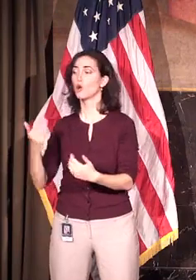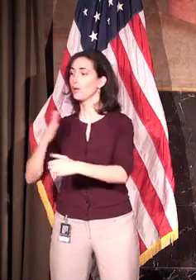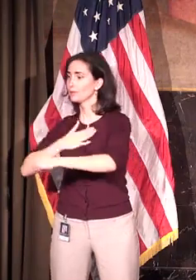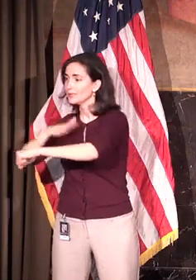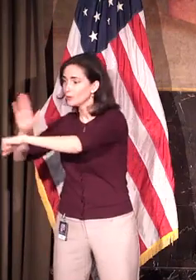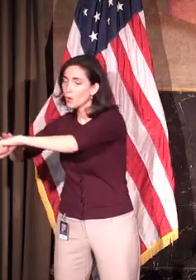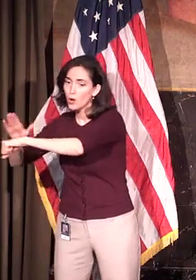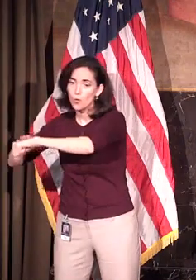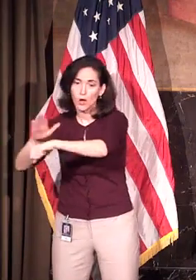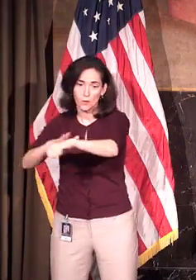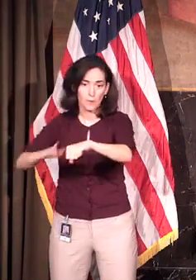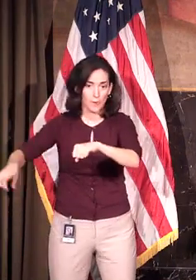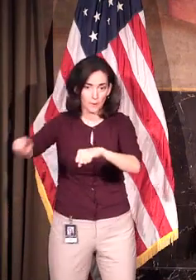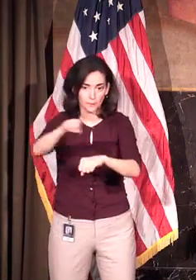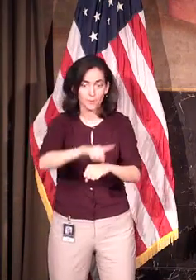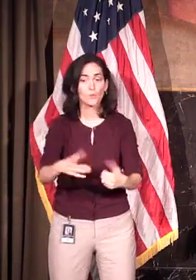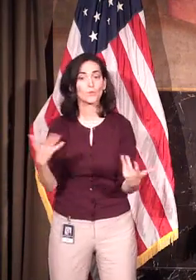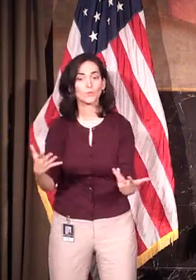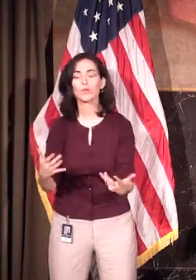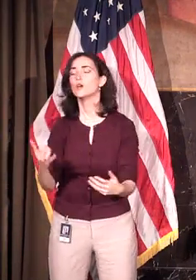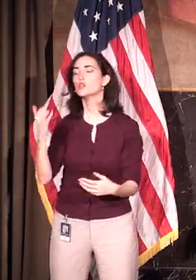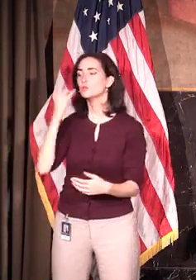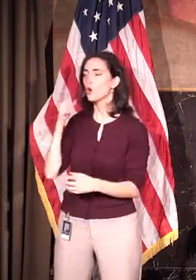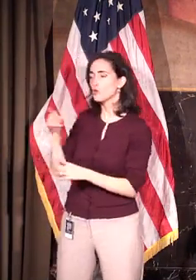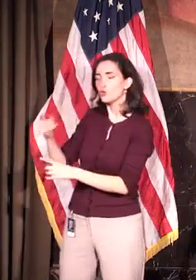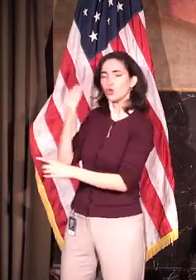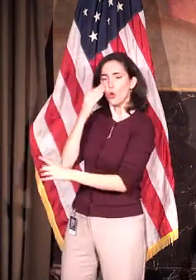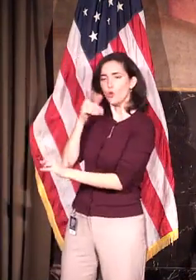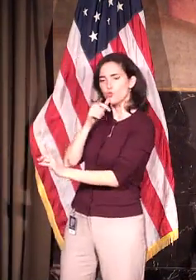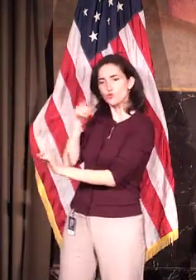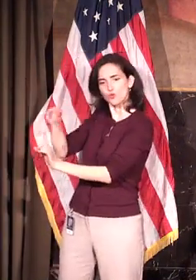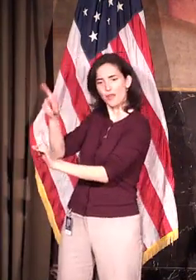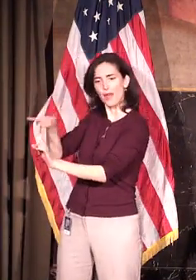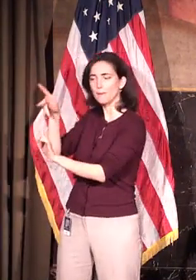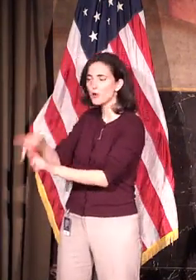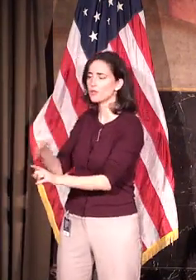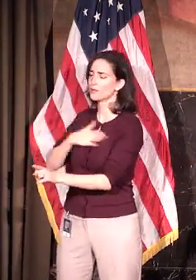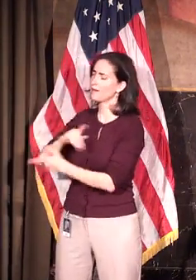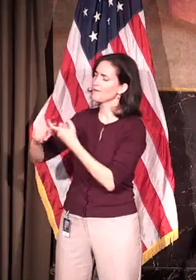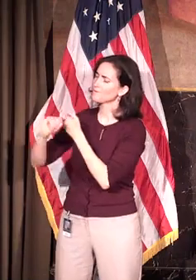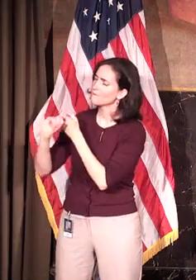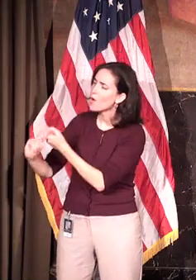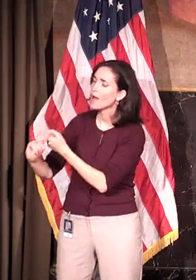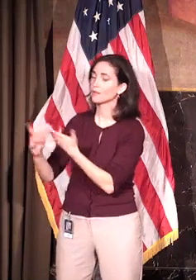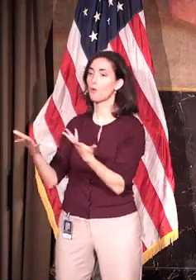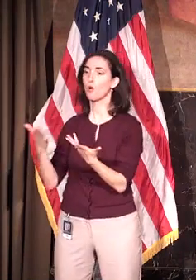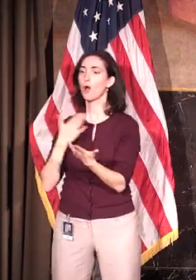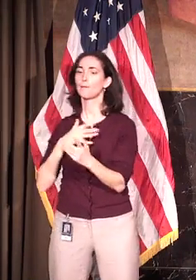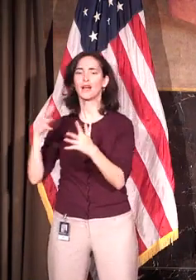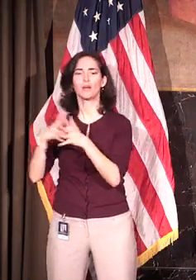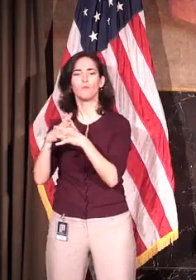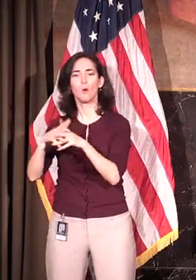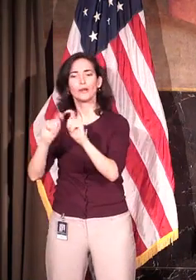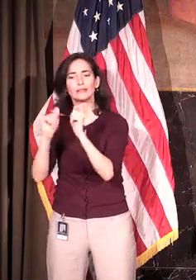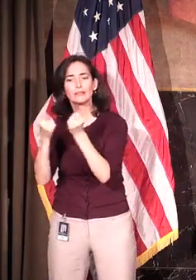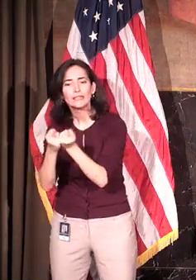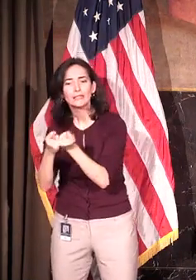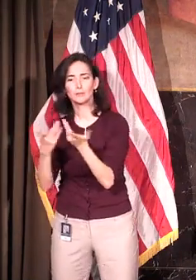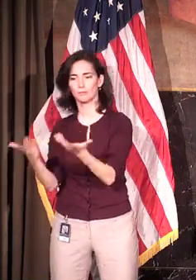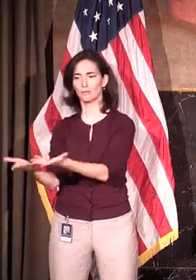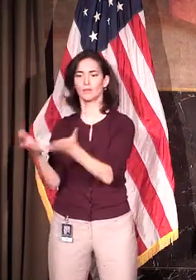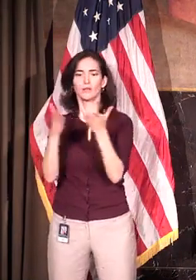is, even if you're in a very familiar setting, whether it's close friends, your teammates, your